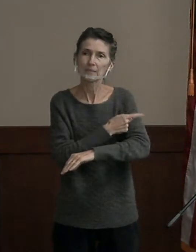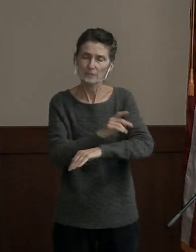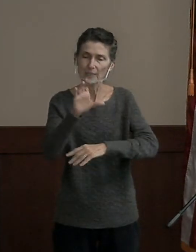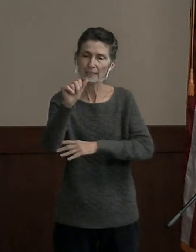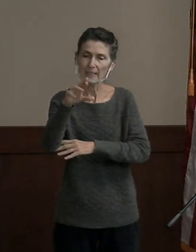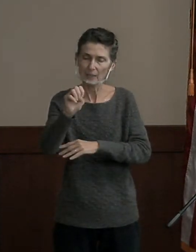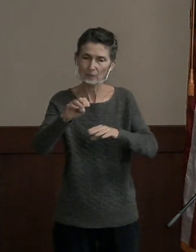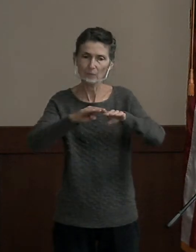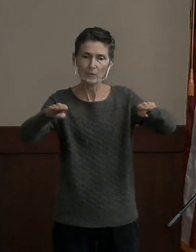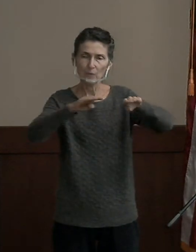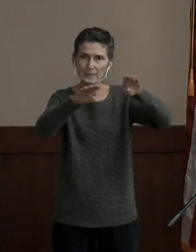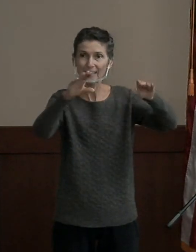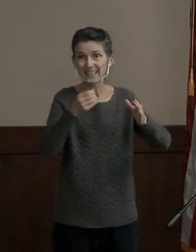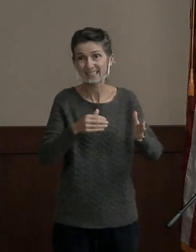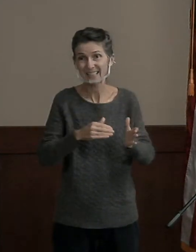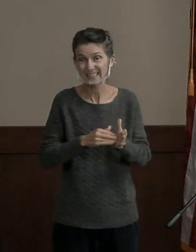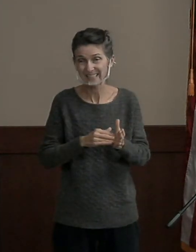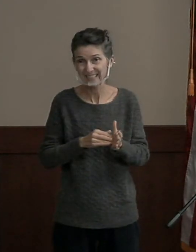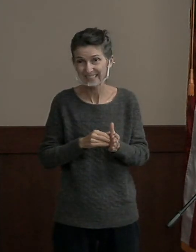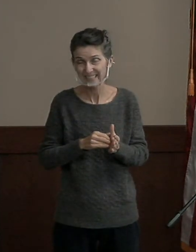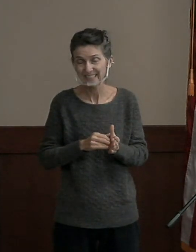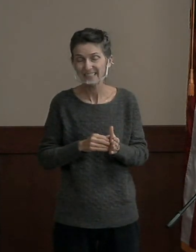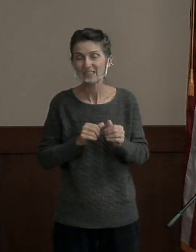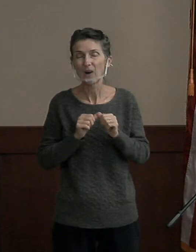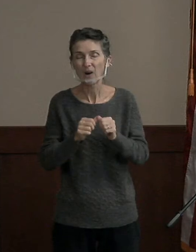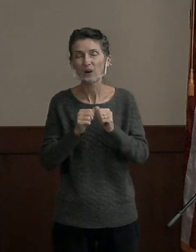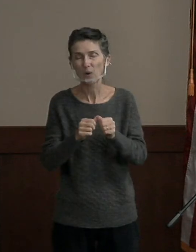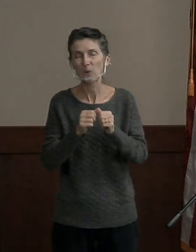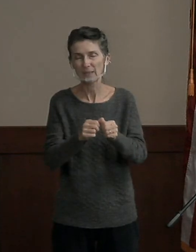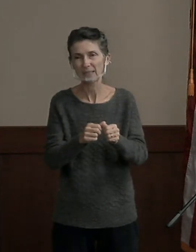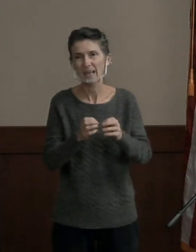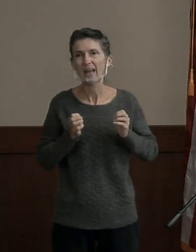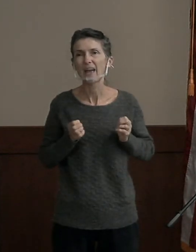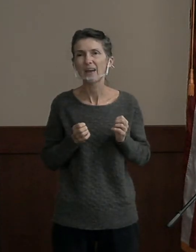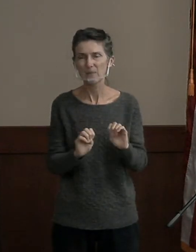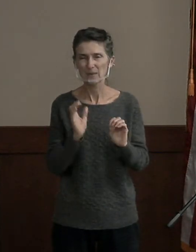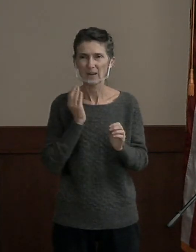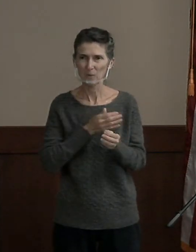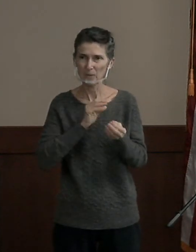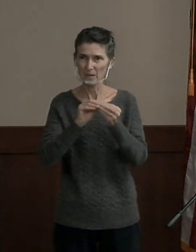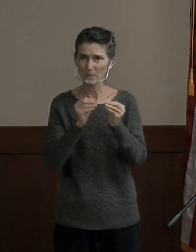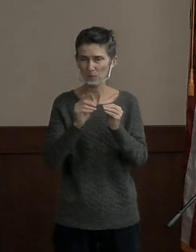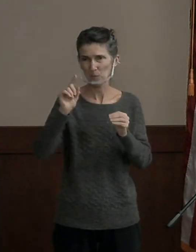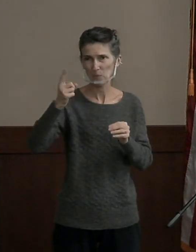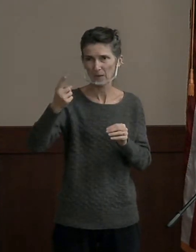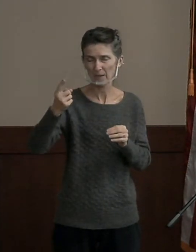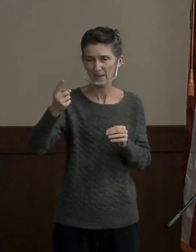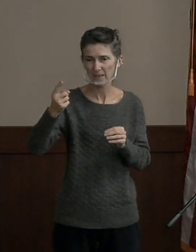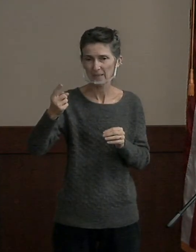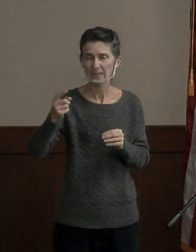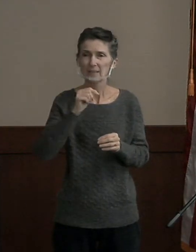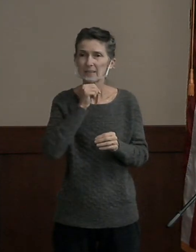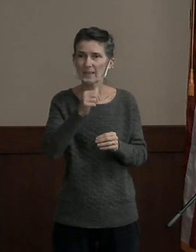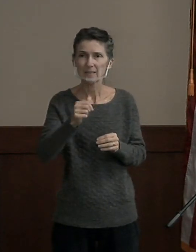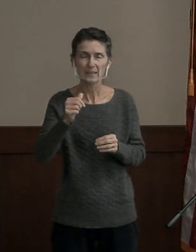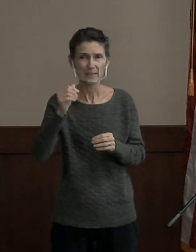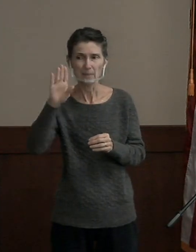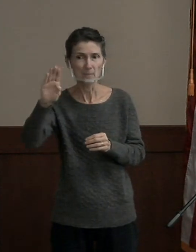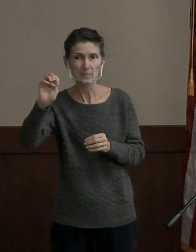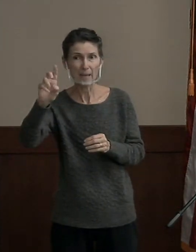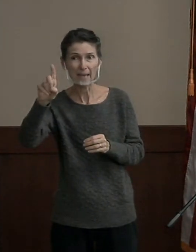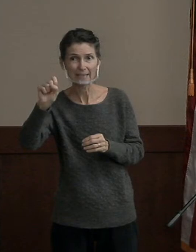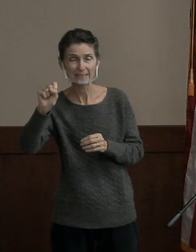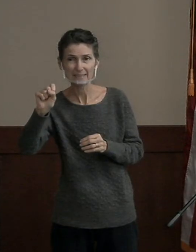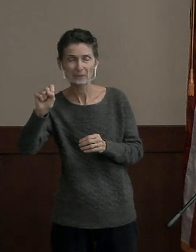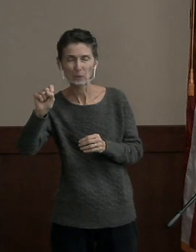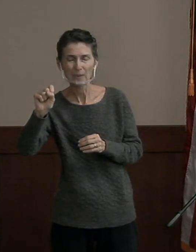and floors. And again, it's an ongoing effort. Our number one is not the beds. We have the beds. It's